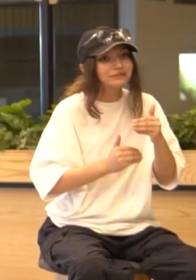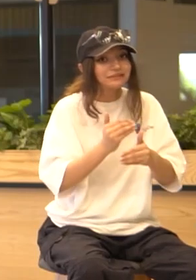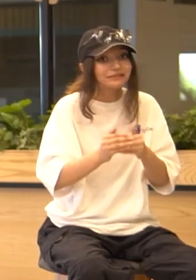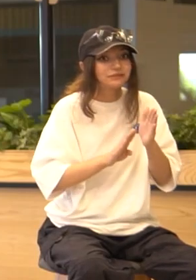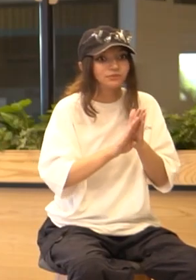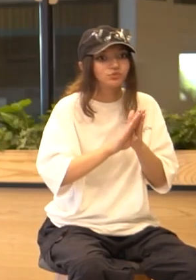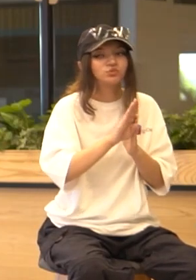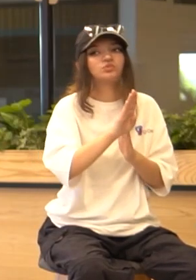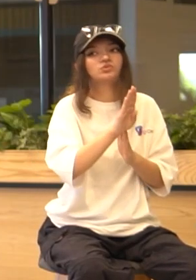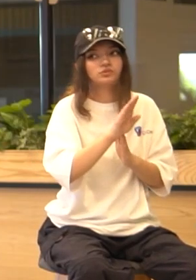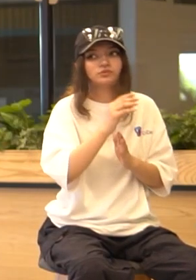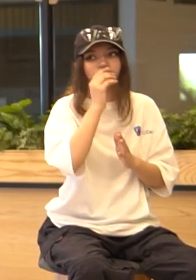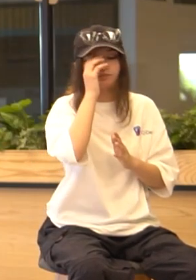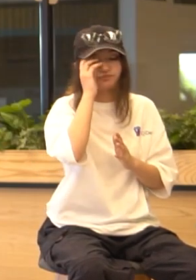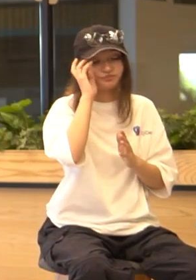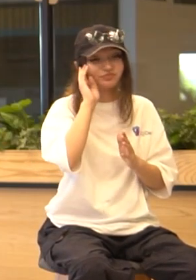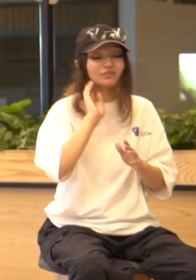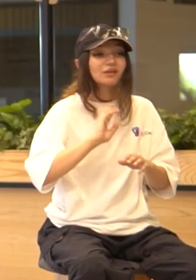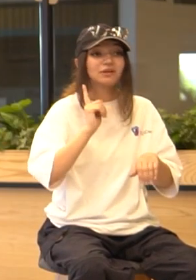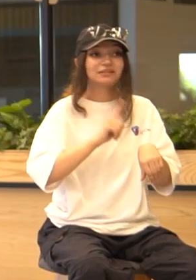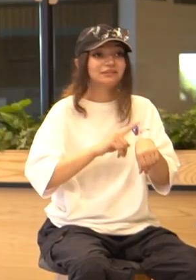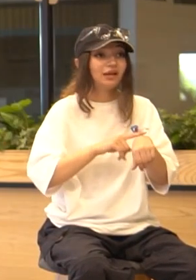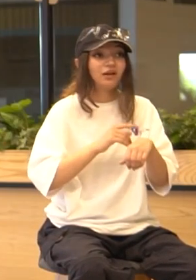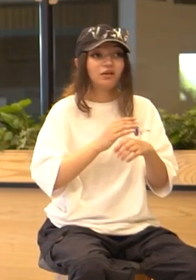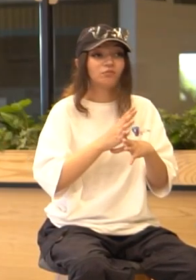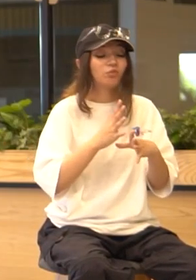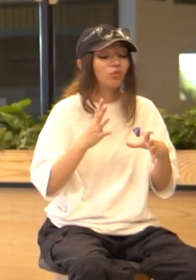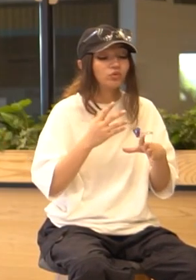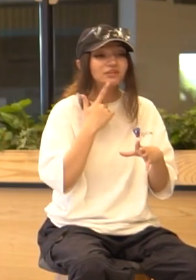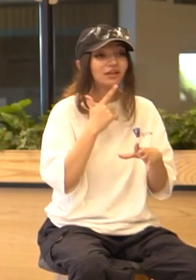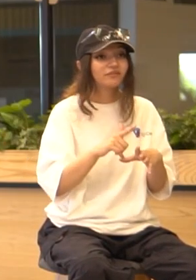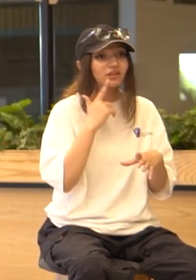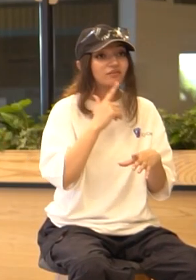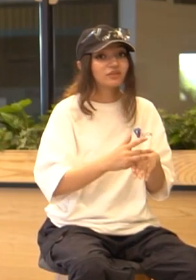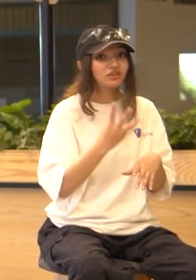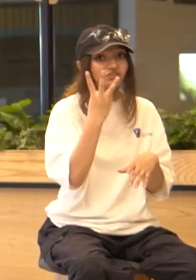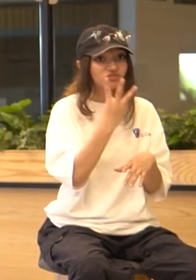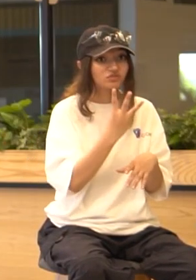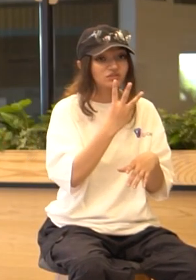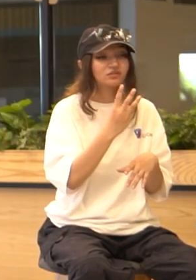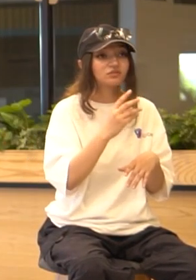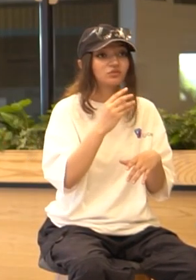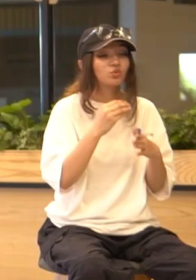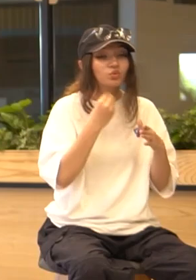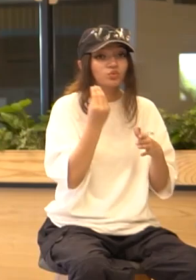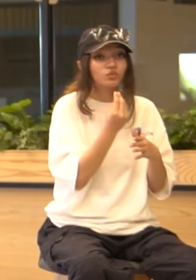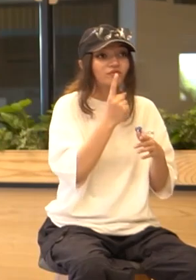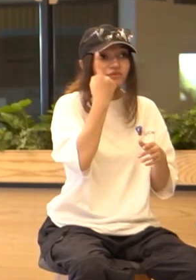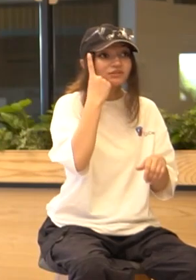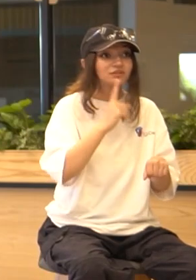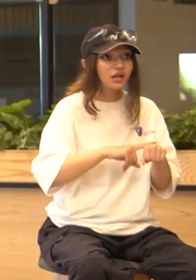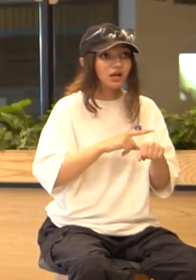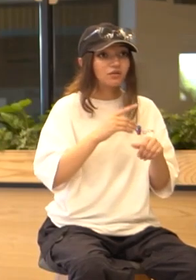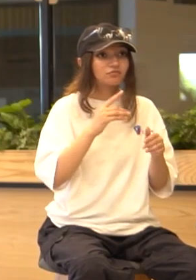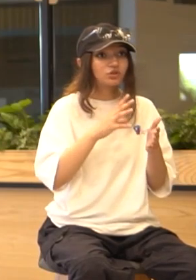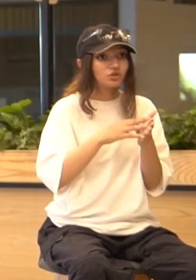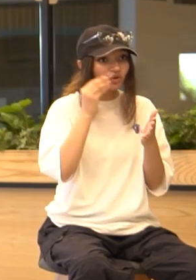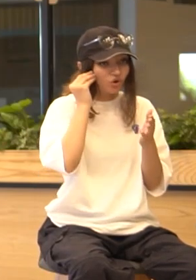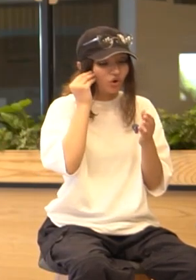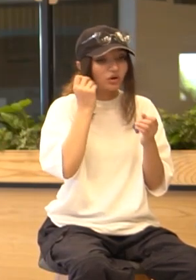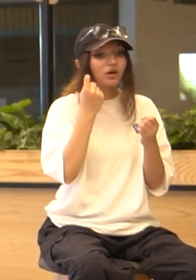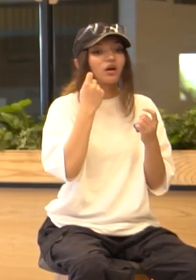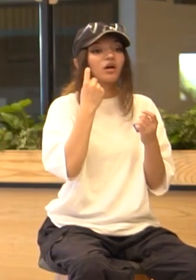And for me, it took some time. Like, it took 3 to 4 weeks to actually get the hang of Urdu, to have like the